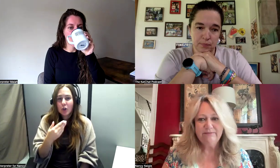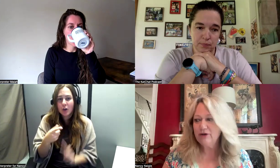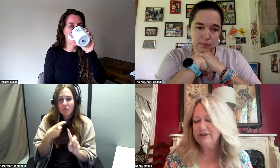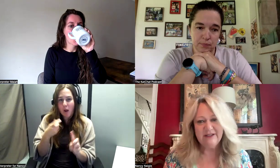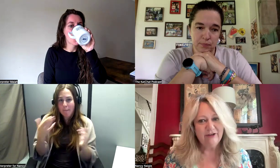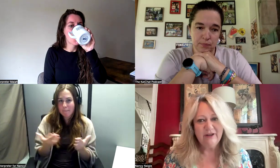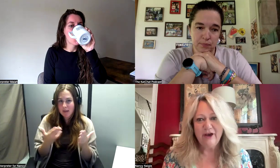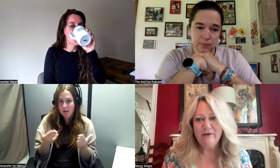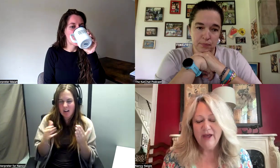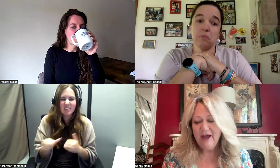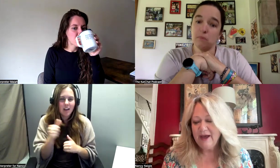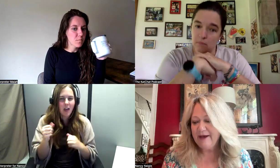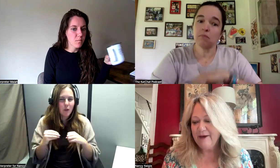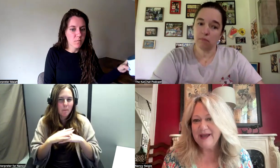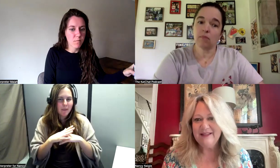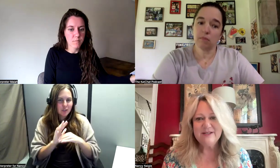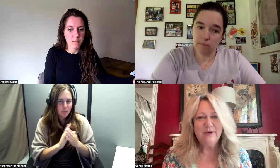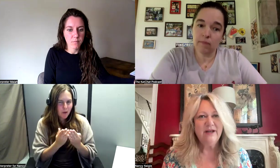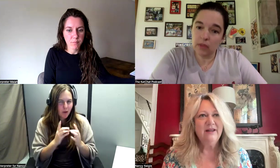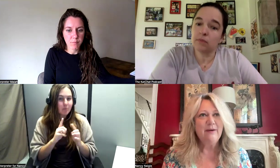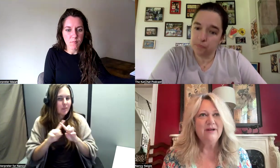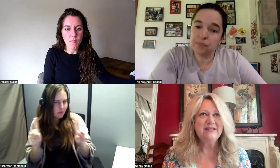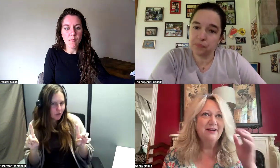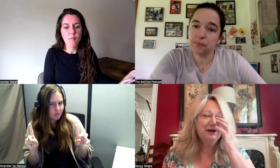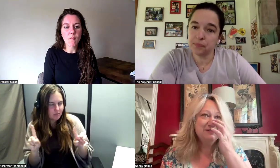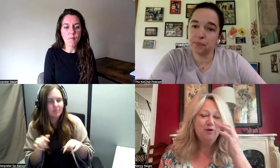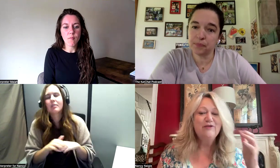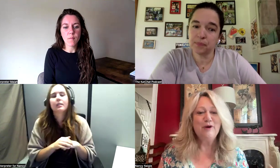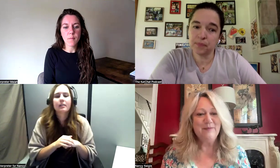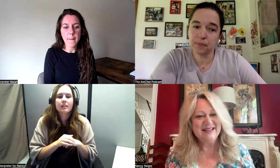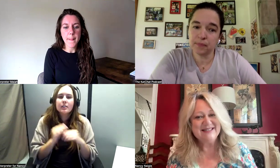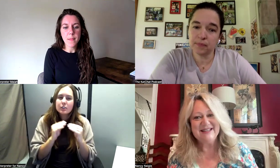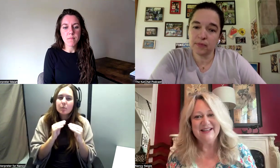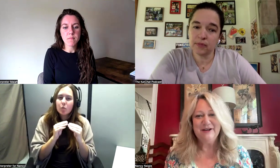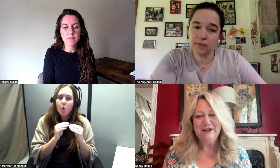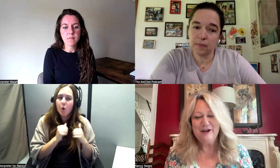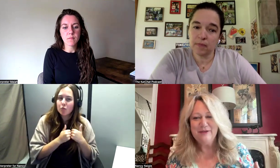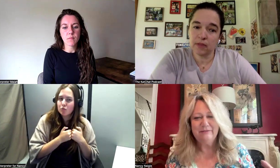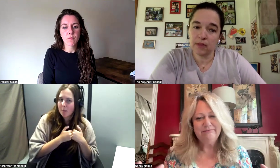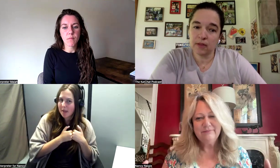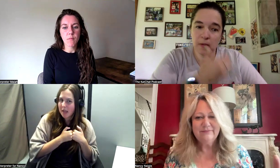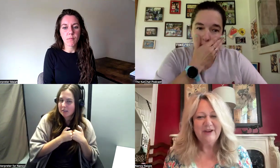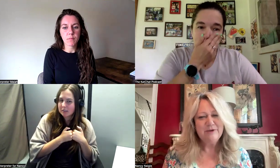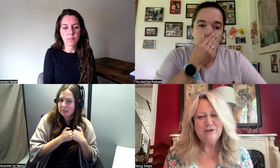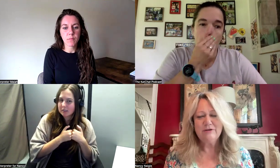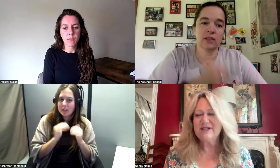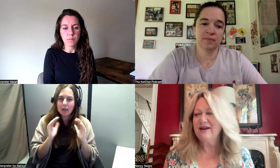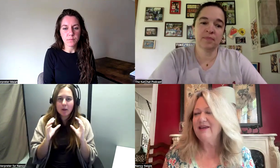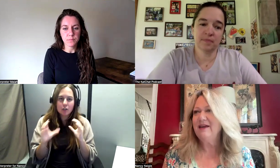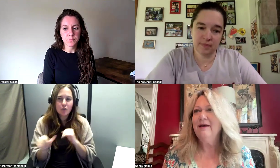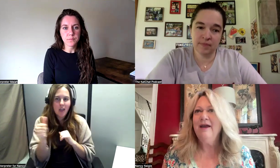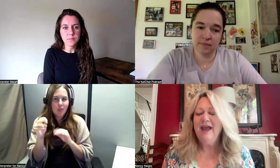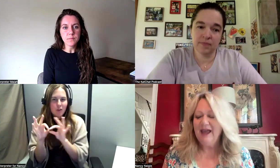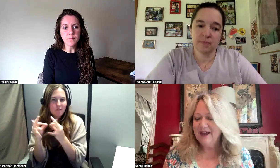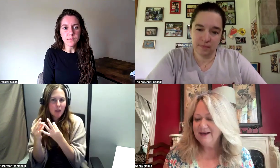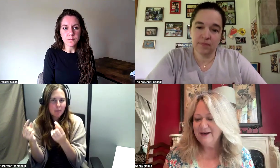book, totally different though. And that one it's more of a romance than, the family struggles kind of